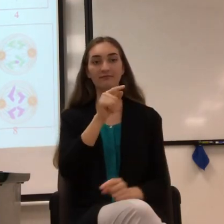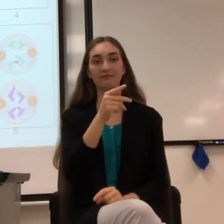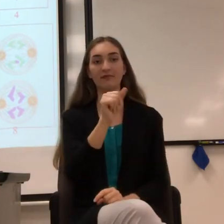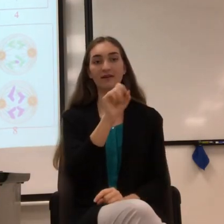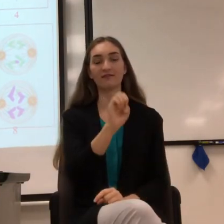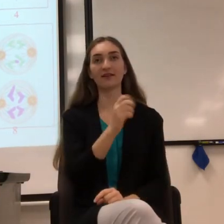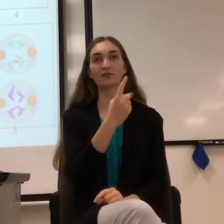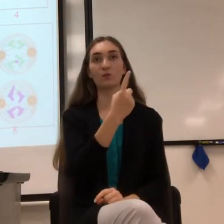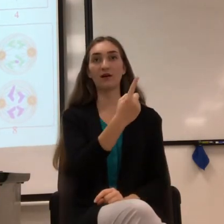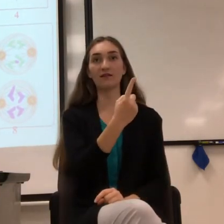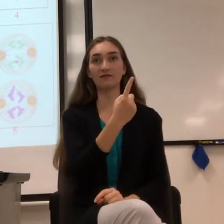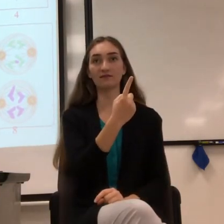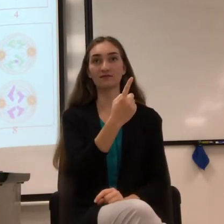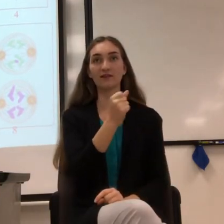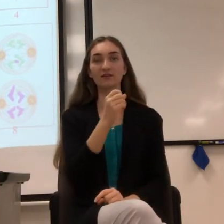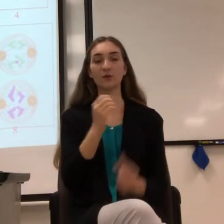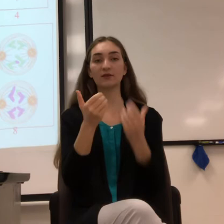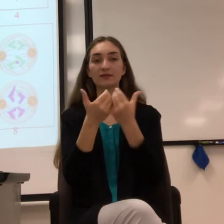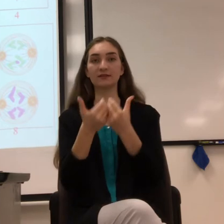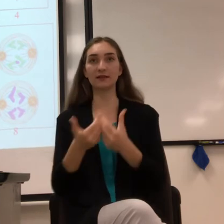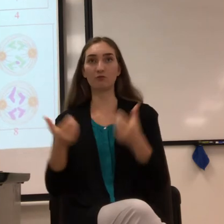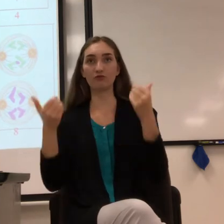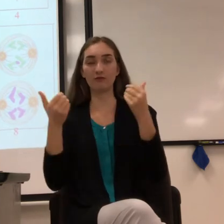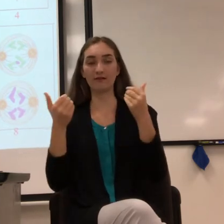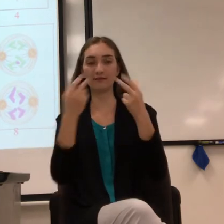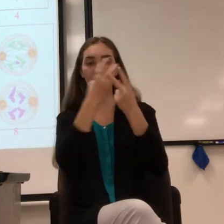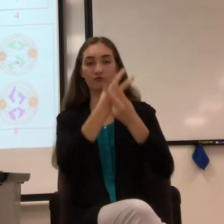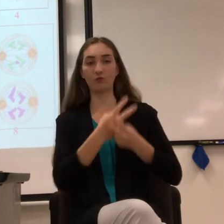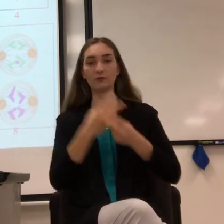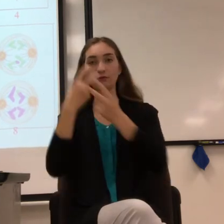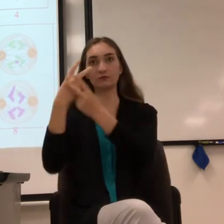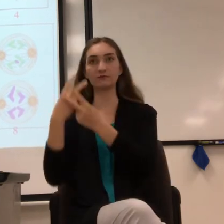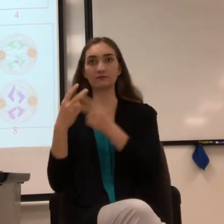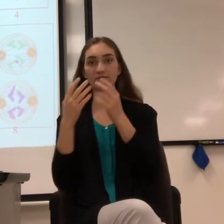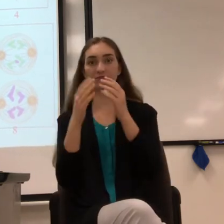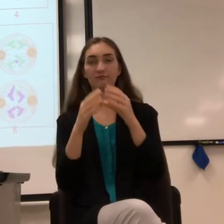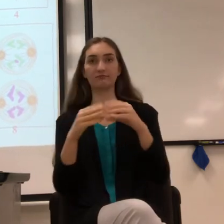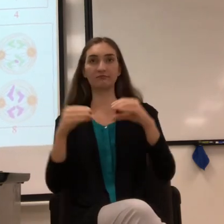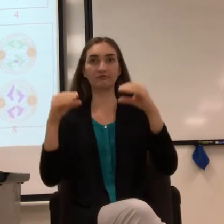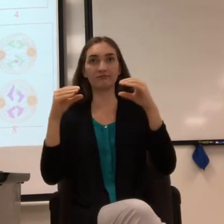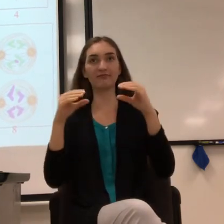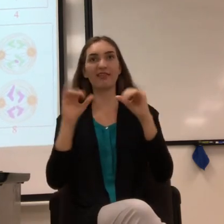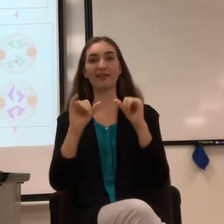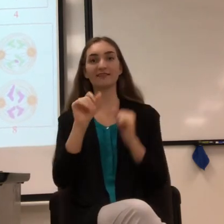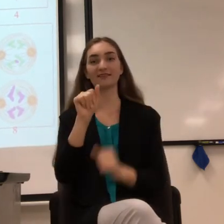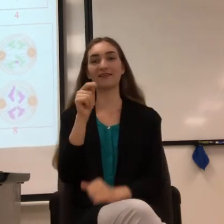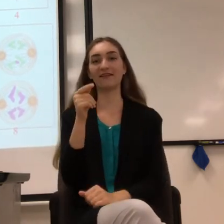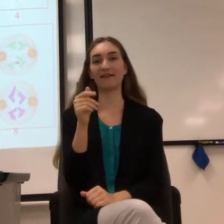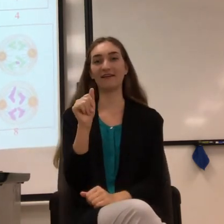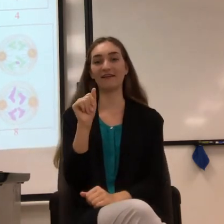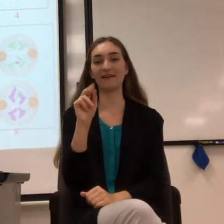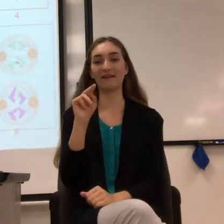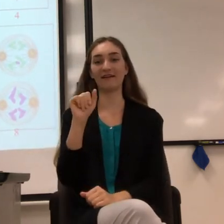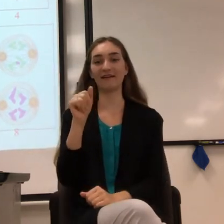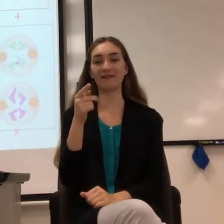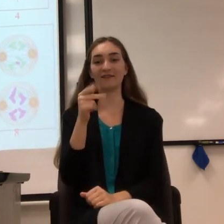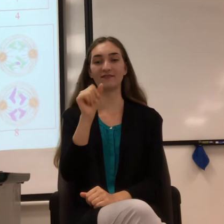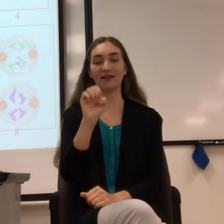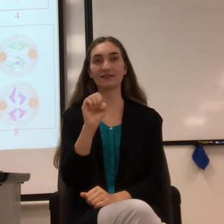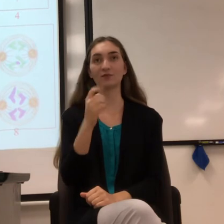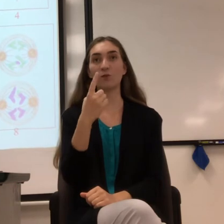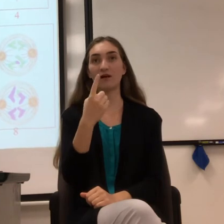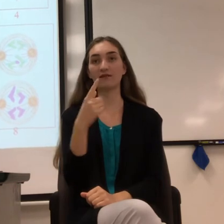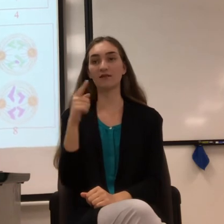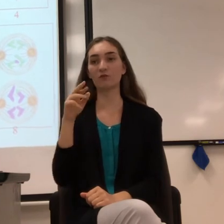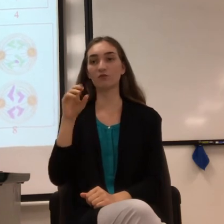Okay, you're separating the homologous chromosomes here. This is anaphase one. Prophase one,